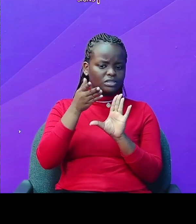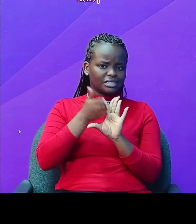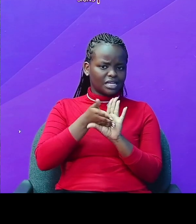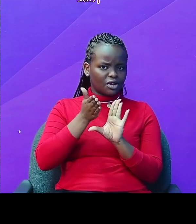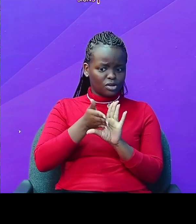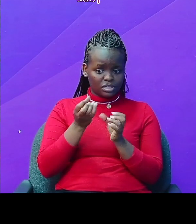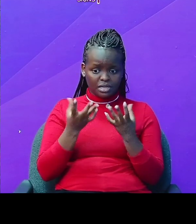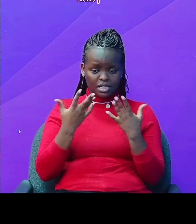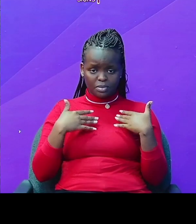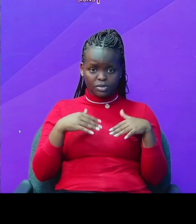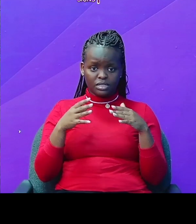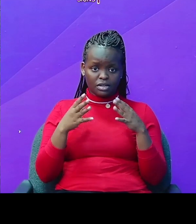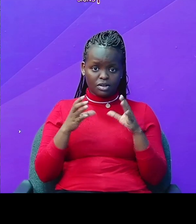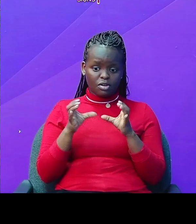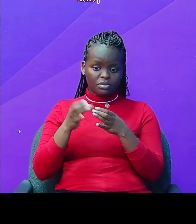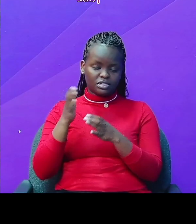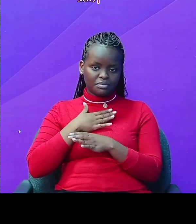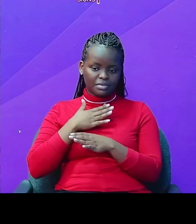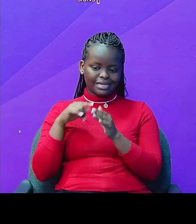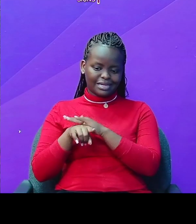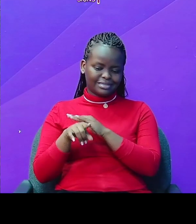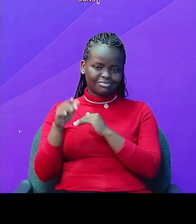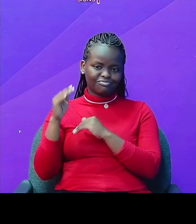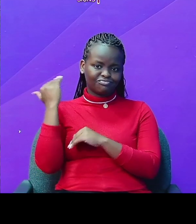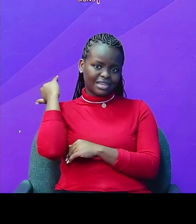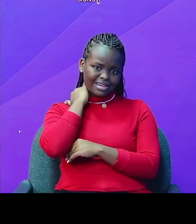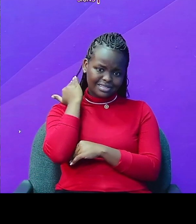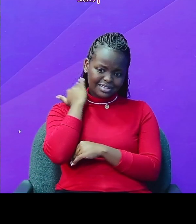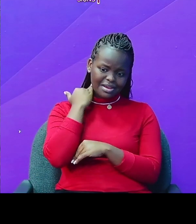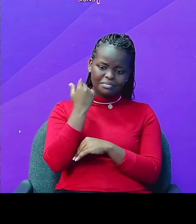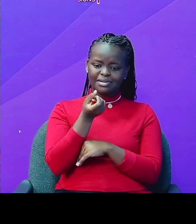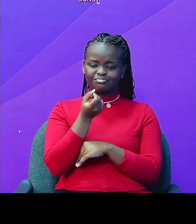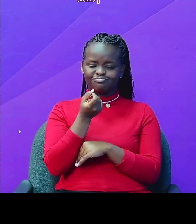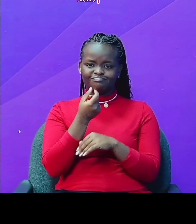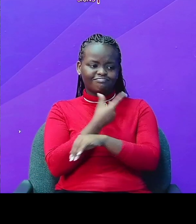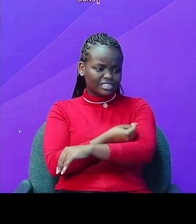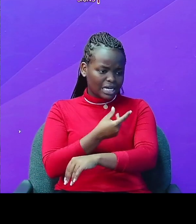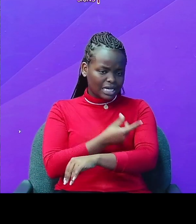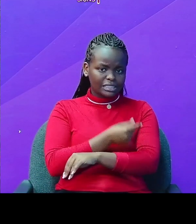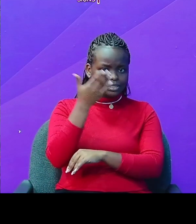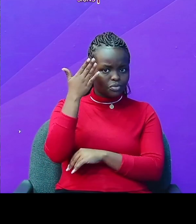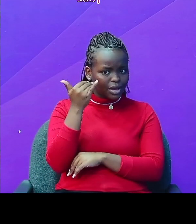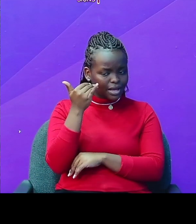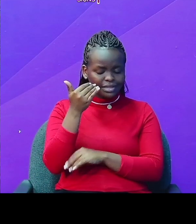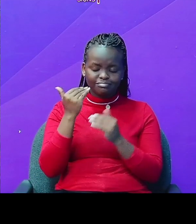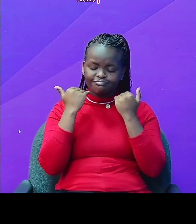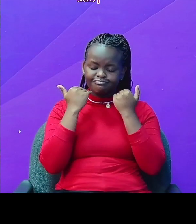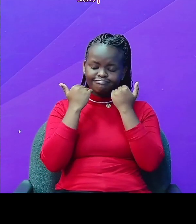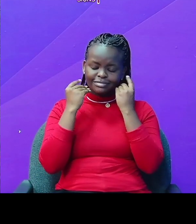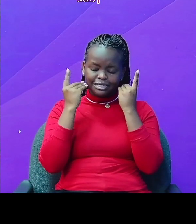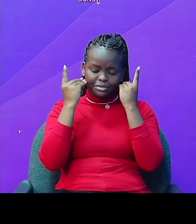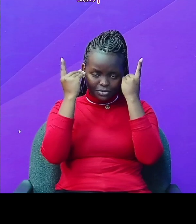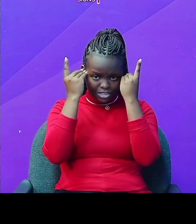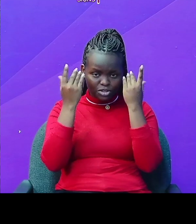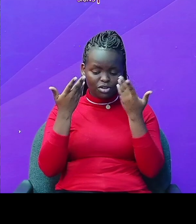my community get into crime and drug and substance abuse because of depression and loss